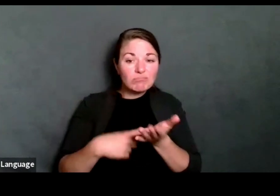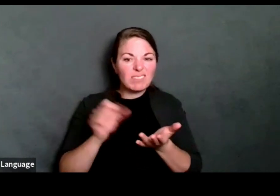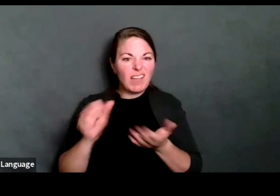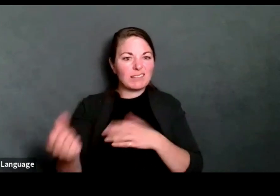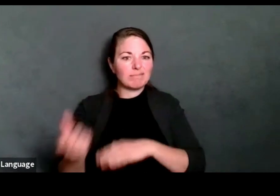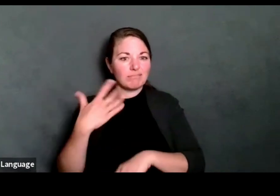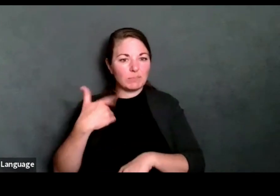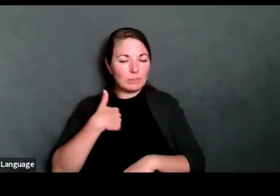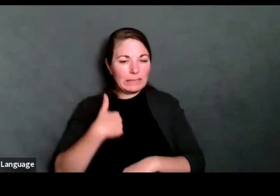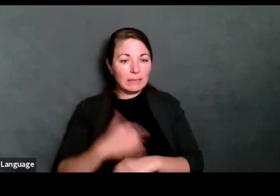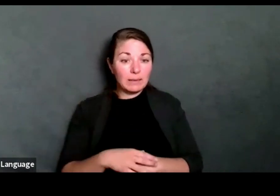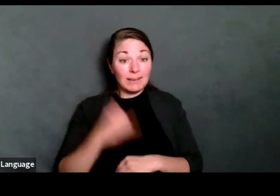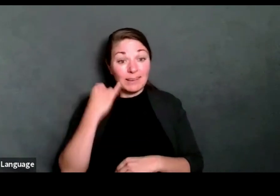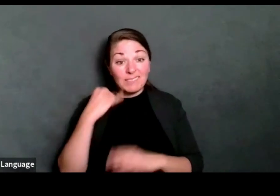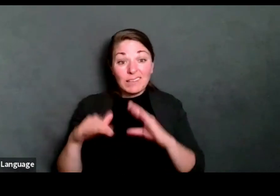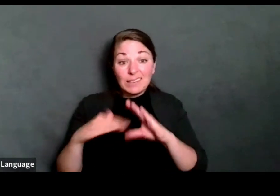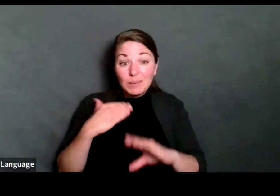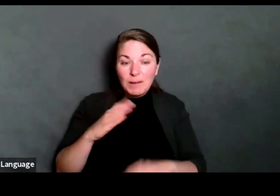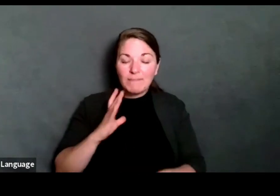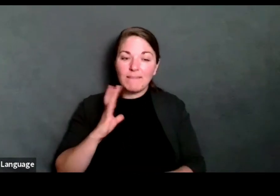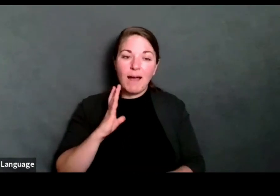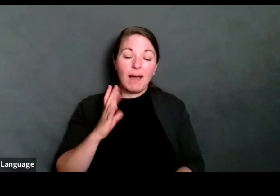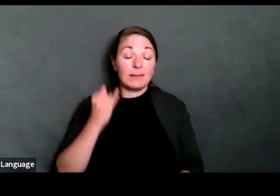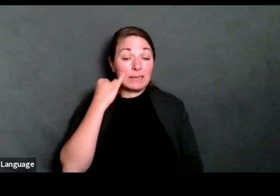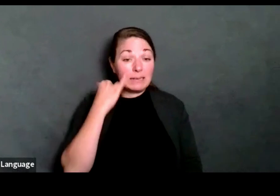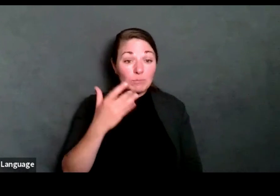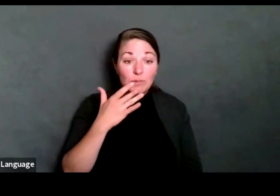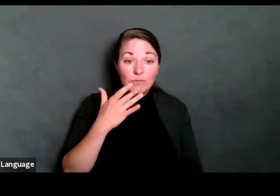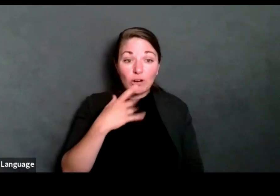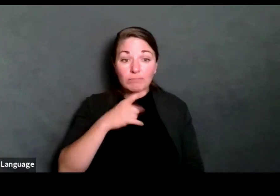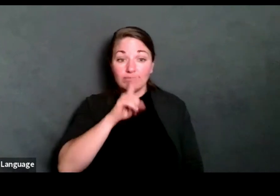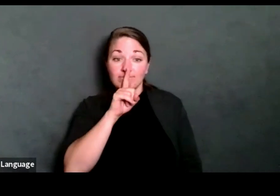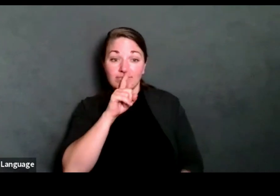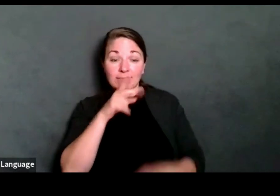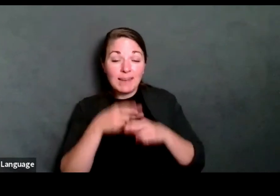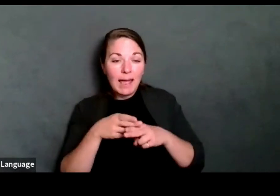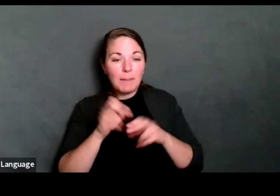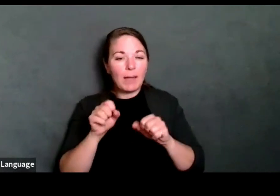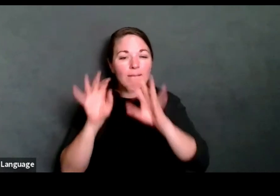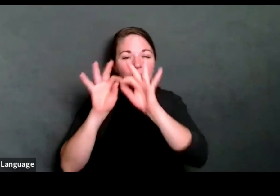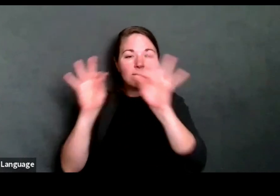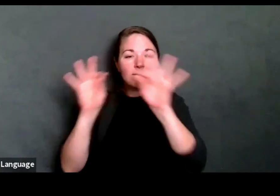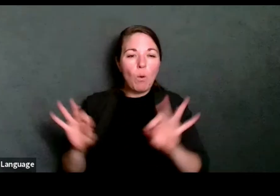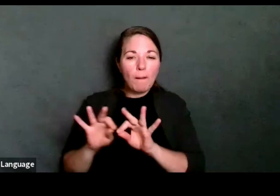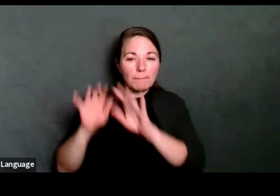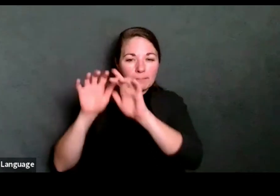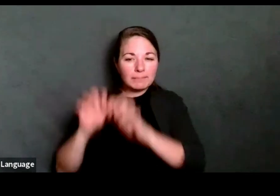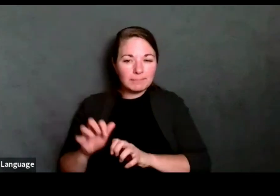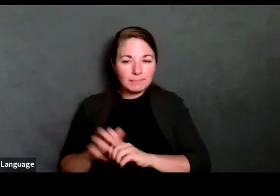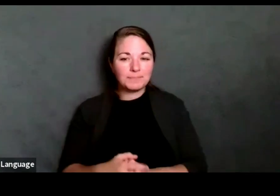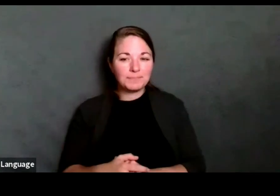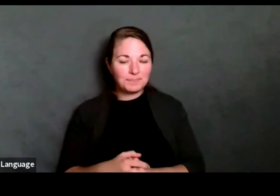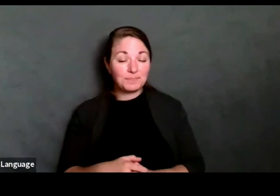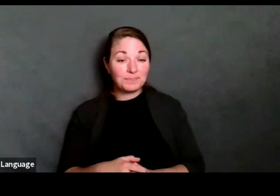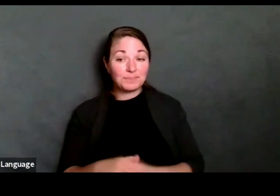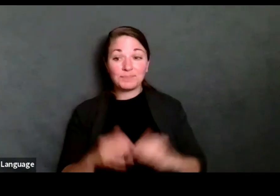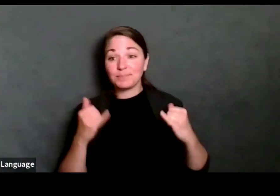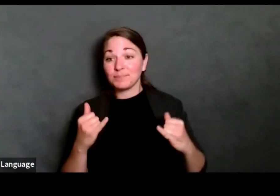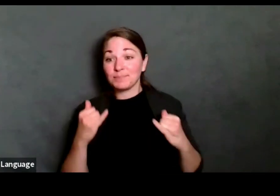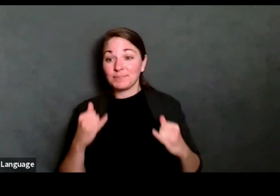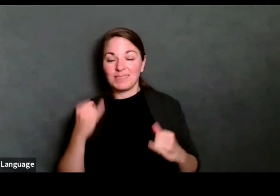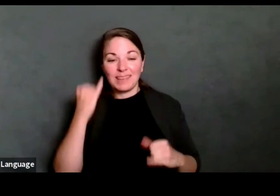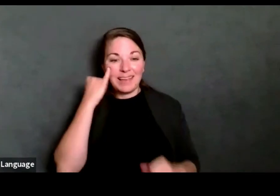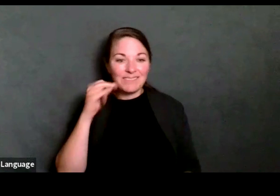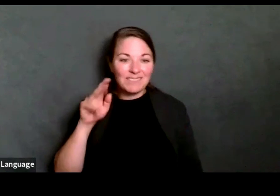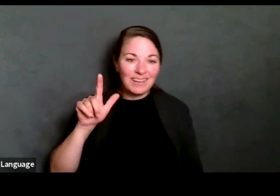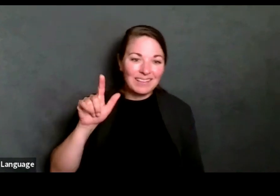comfortable sending an email to me, you're welcome to do that. If you prefer anonymity, you can use the form. At this point, if we